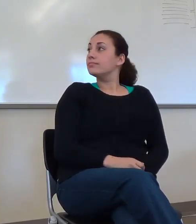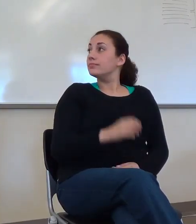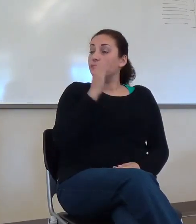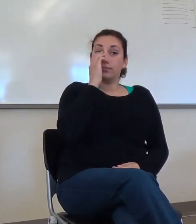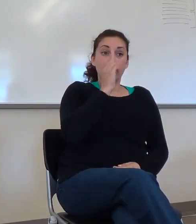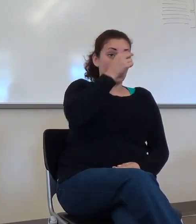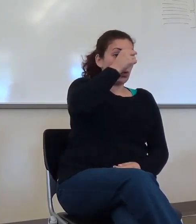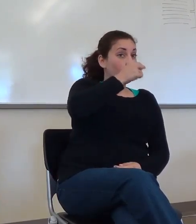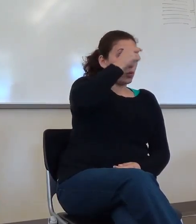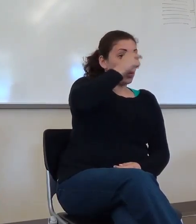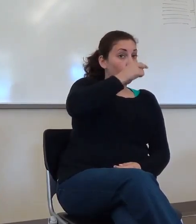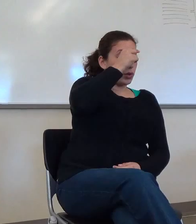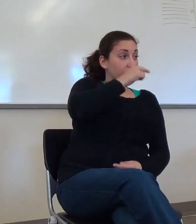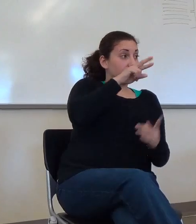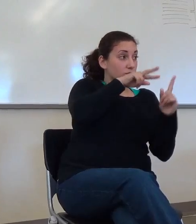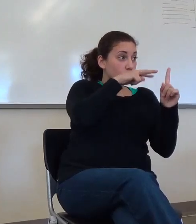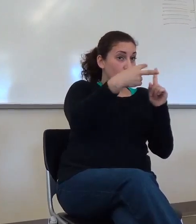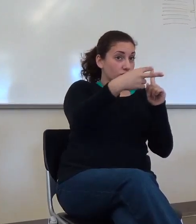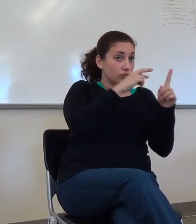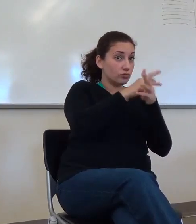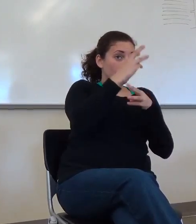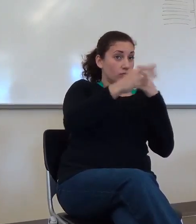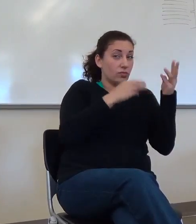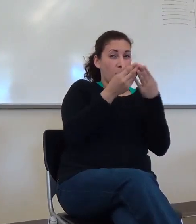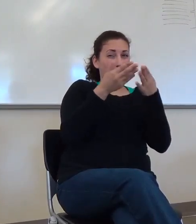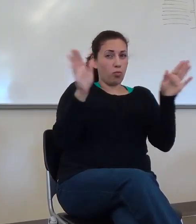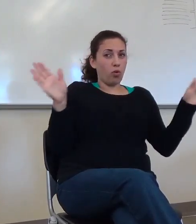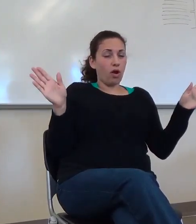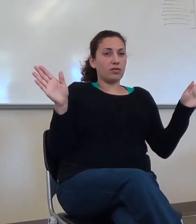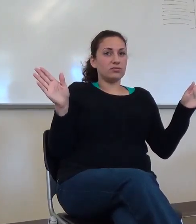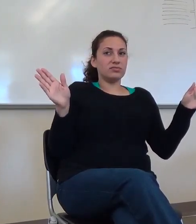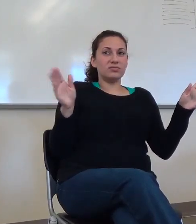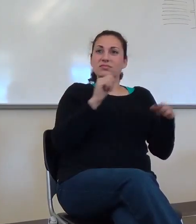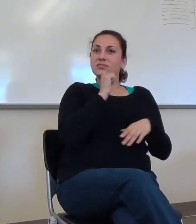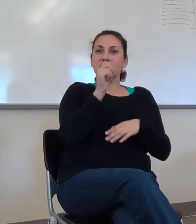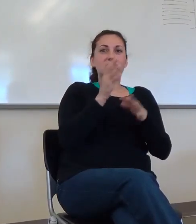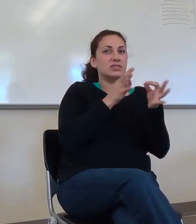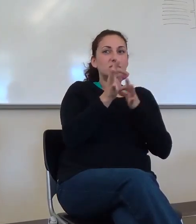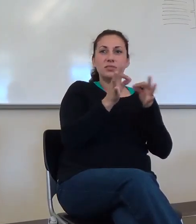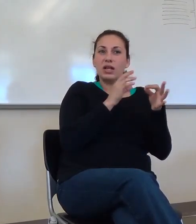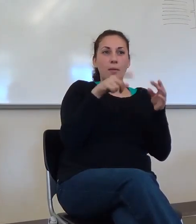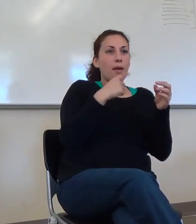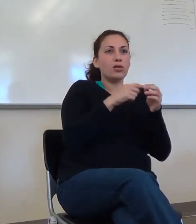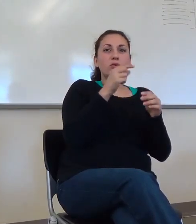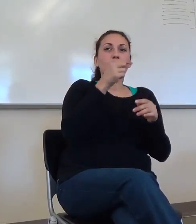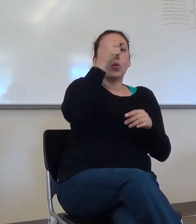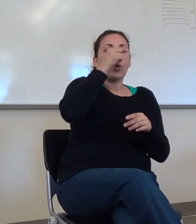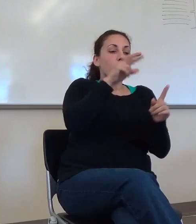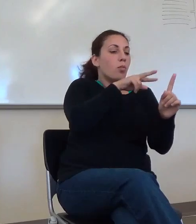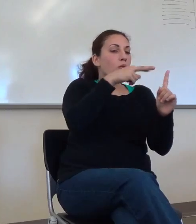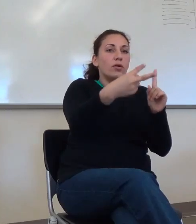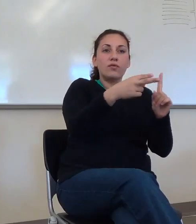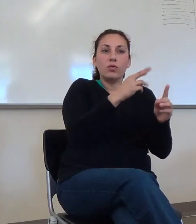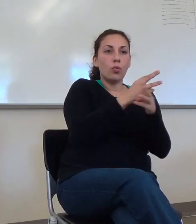their worldview, too broad. It doesn't talk about the Greek worldview, it just talks about their words for love.